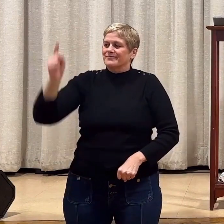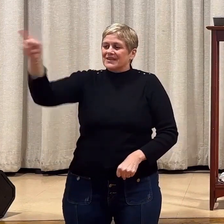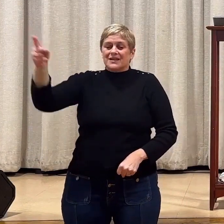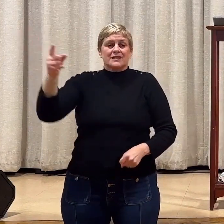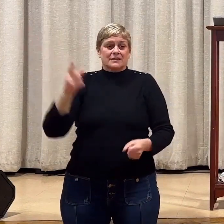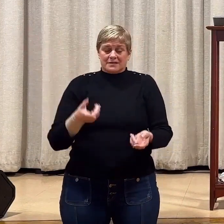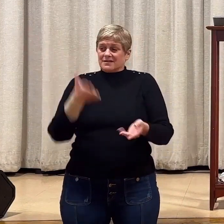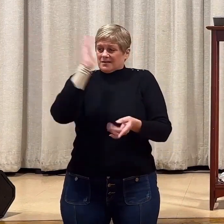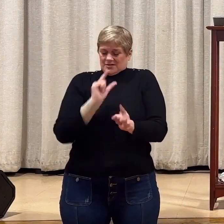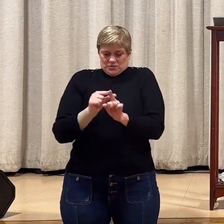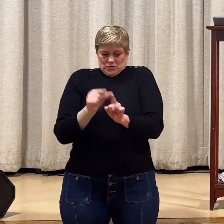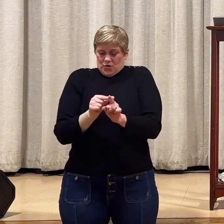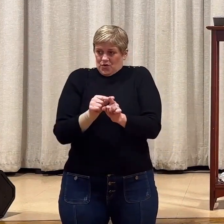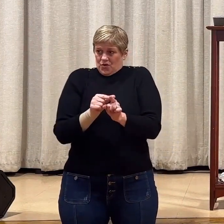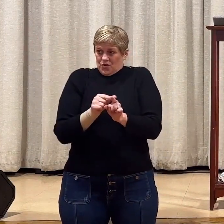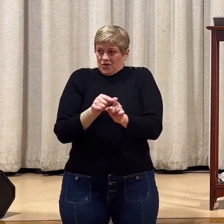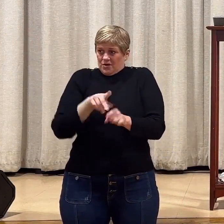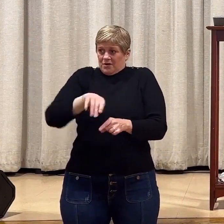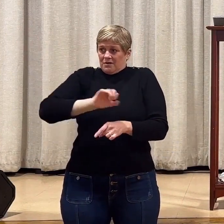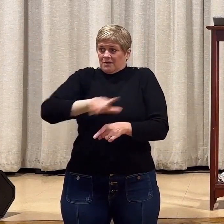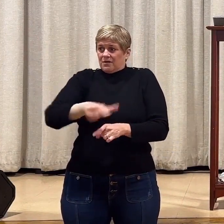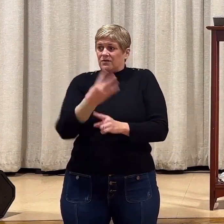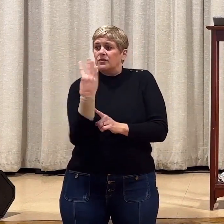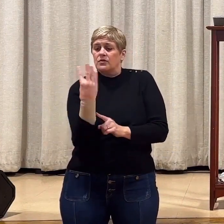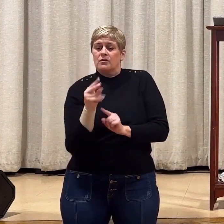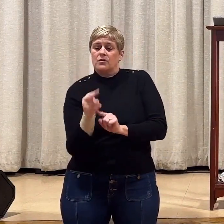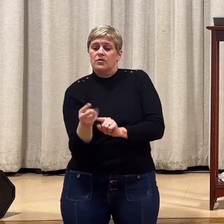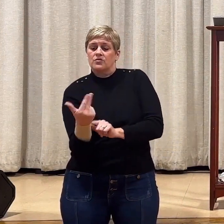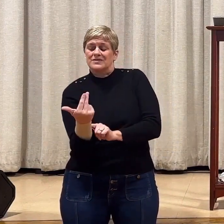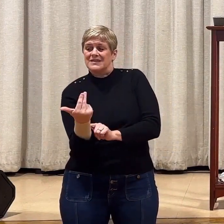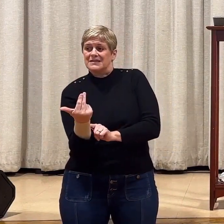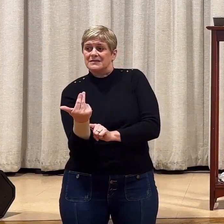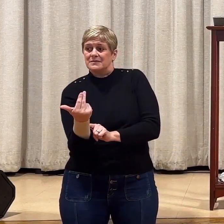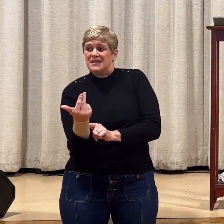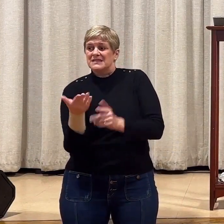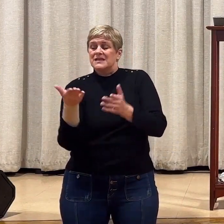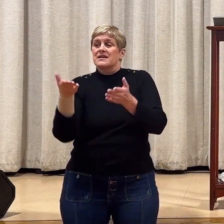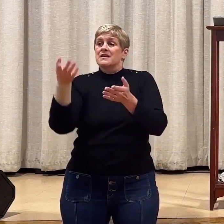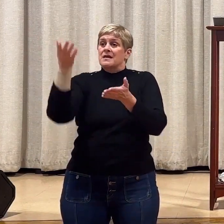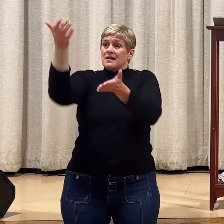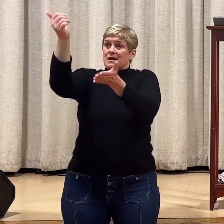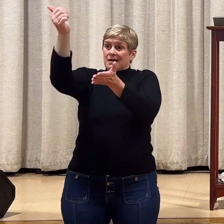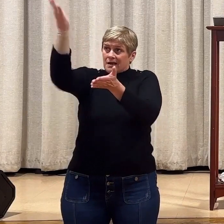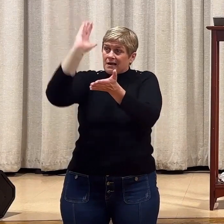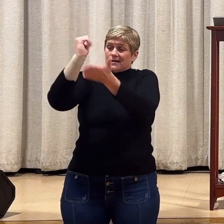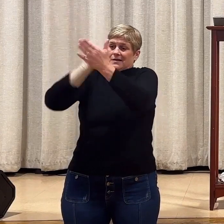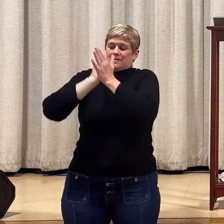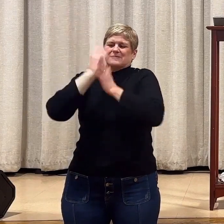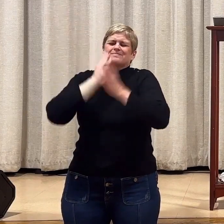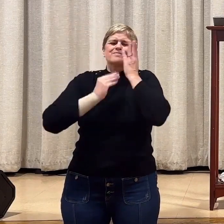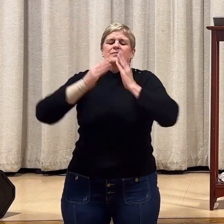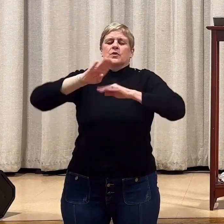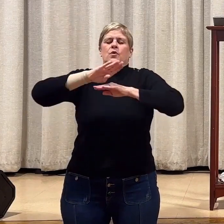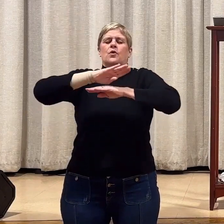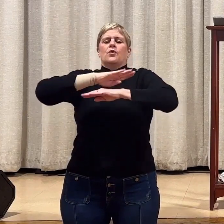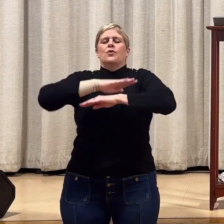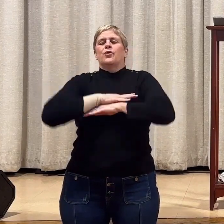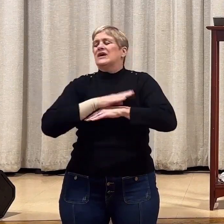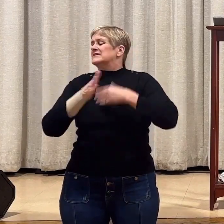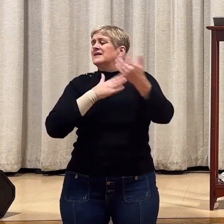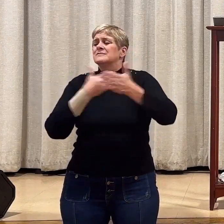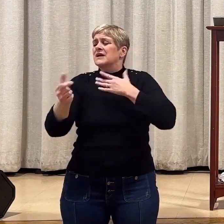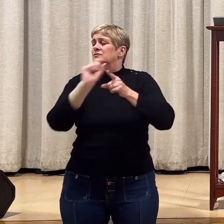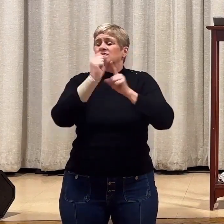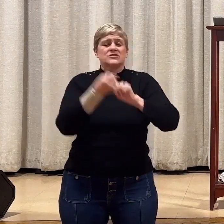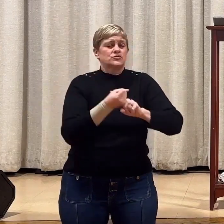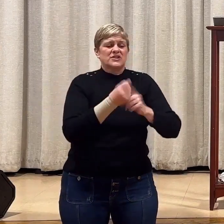see, the word of God in Philippians 4:13, it really means that God can give you contentment and strength to be content no matter